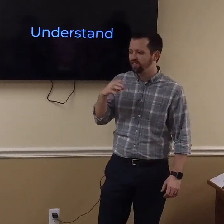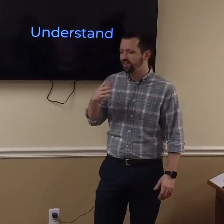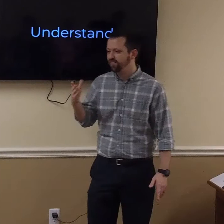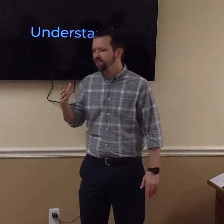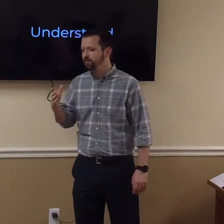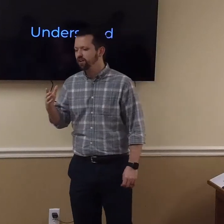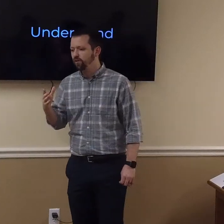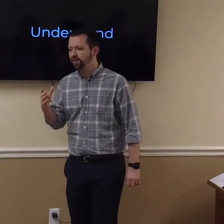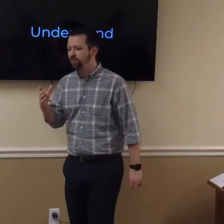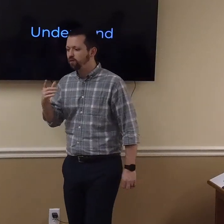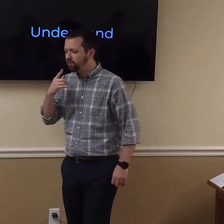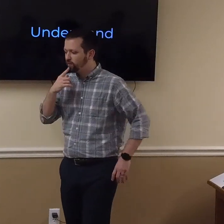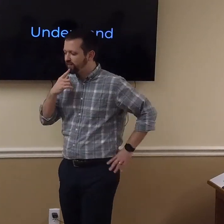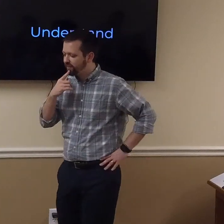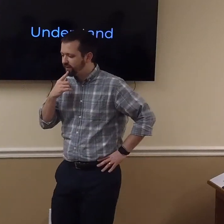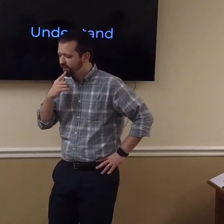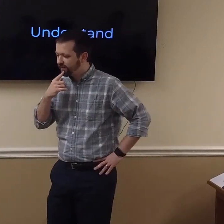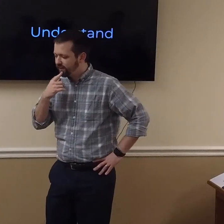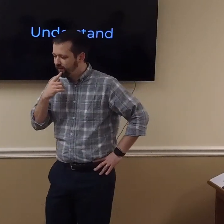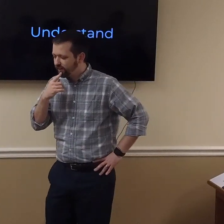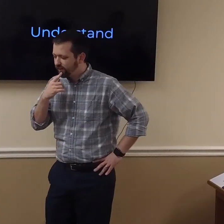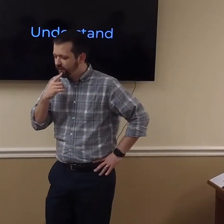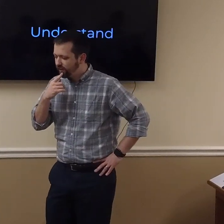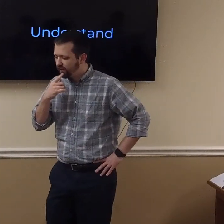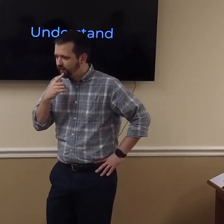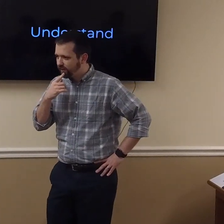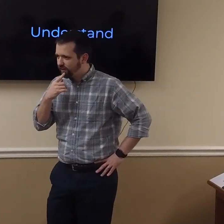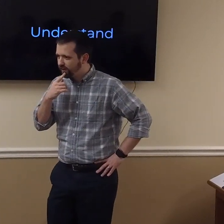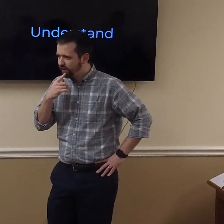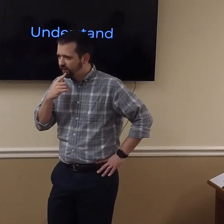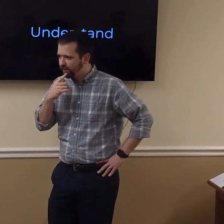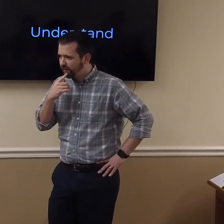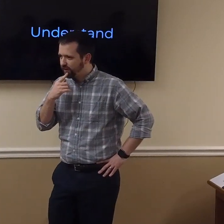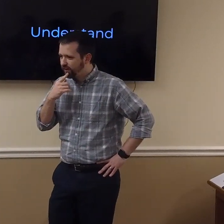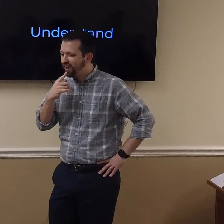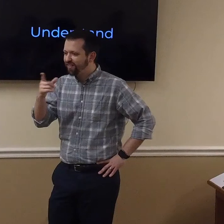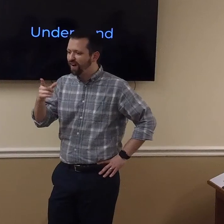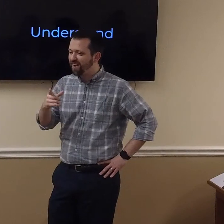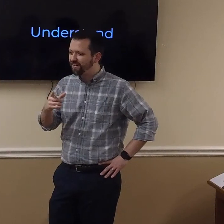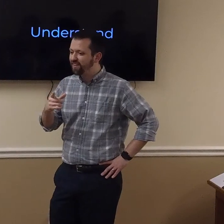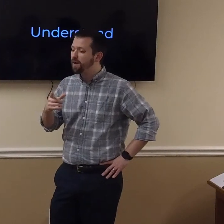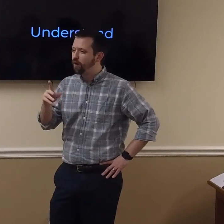things. And when I started going, what was the one I said? It's Gucci. Like that's tough. That's fine. Oh yeah, that's fired. That's